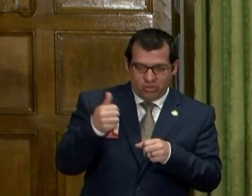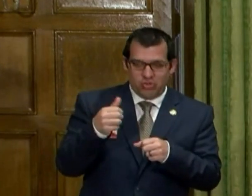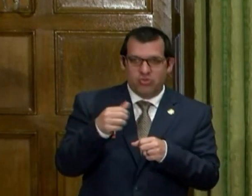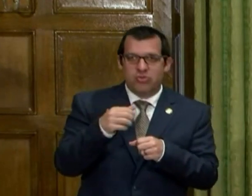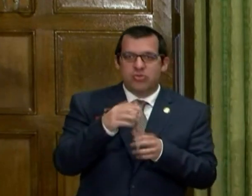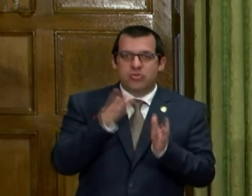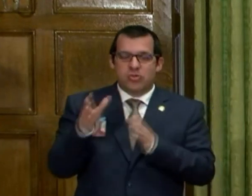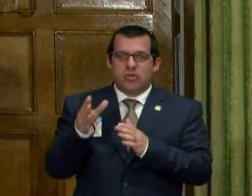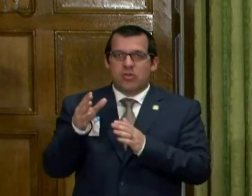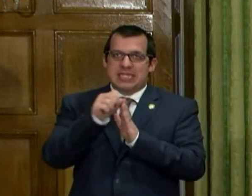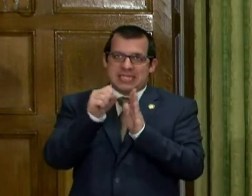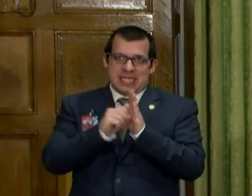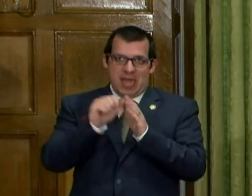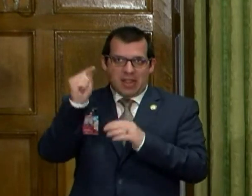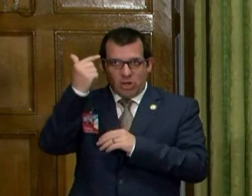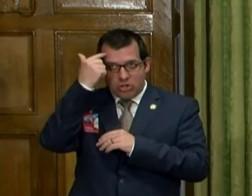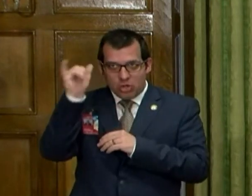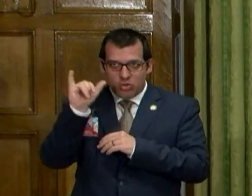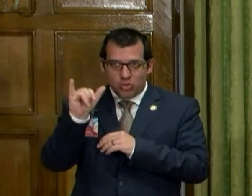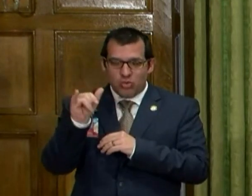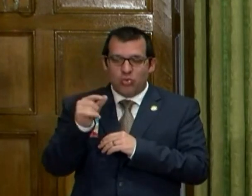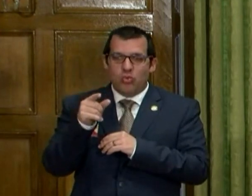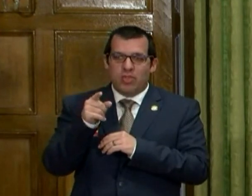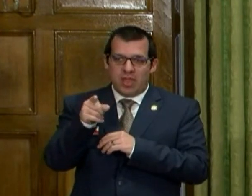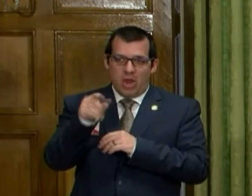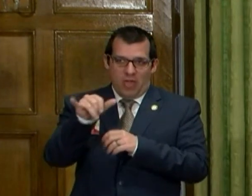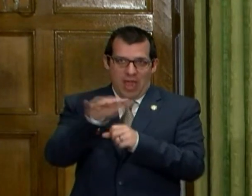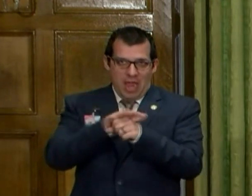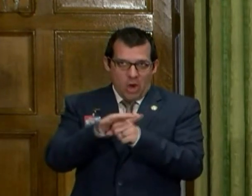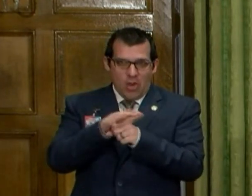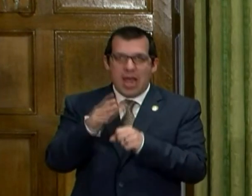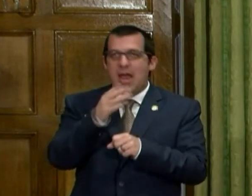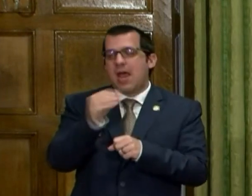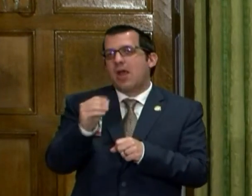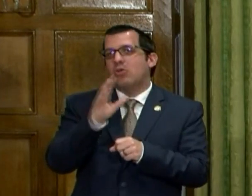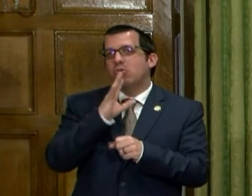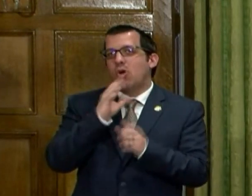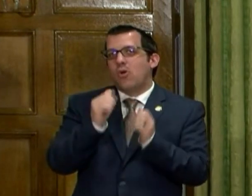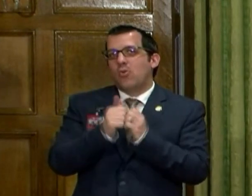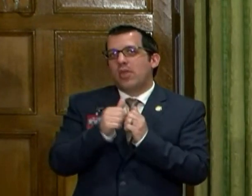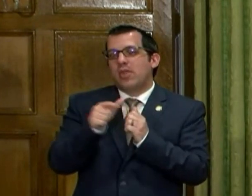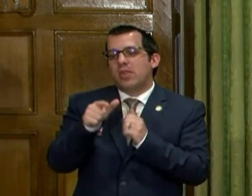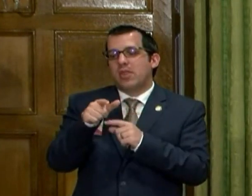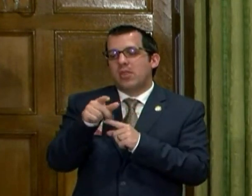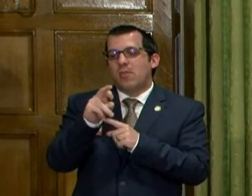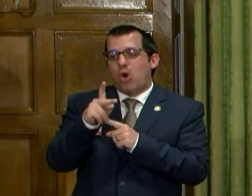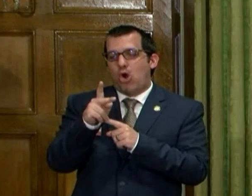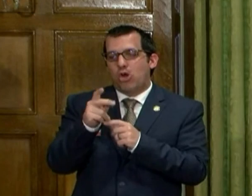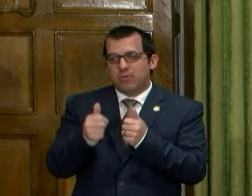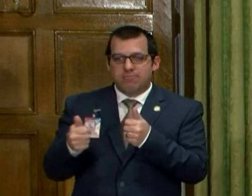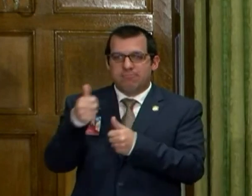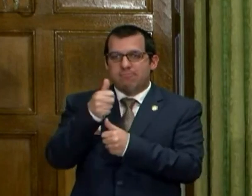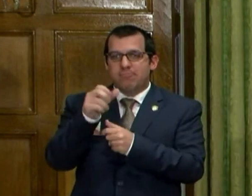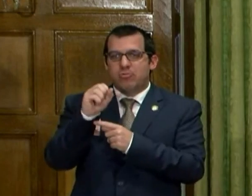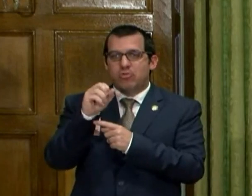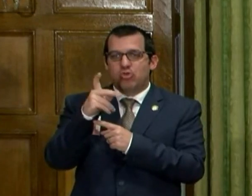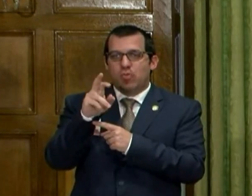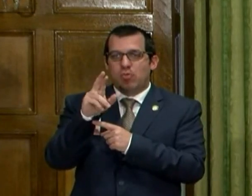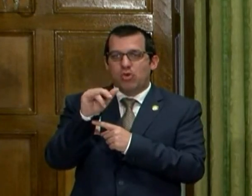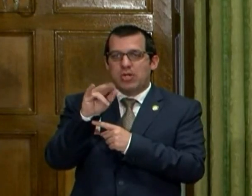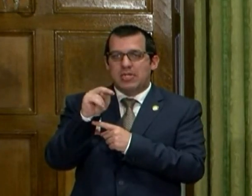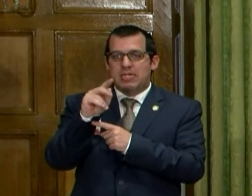from, our state legislators that are there, but also I talked to the park superintendent last night